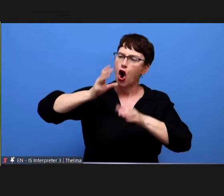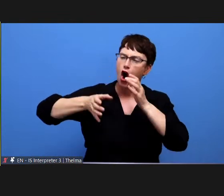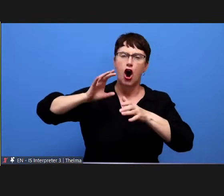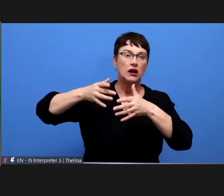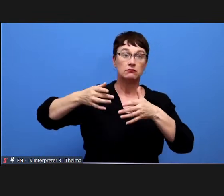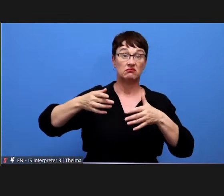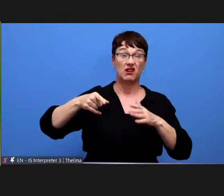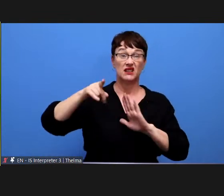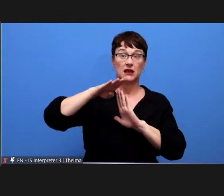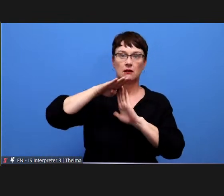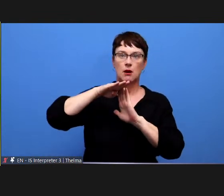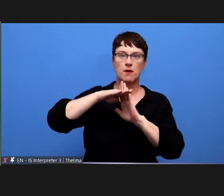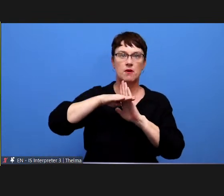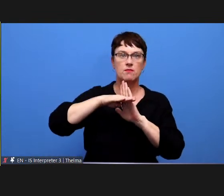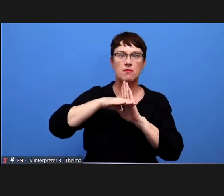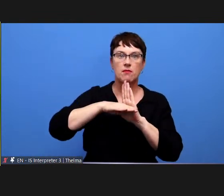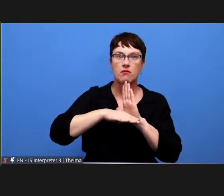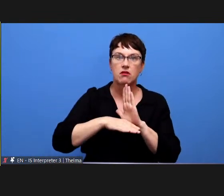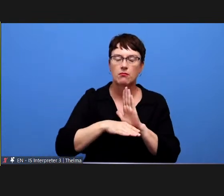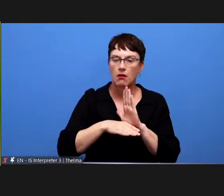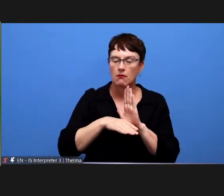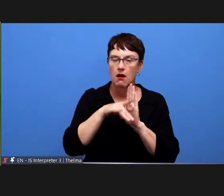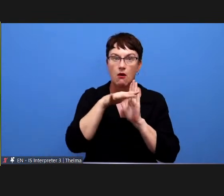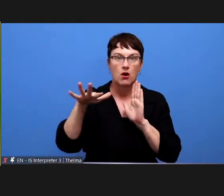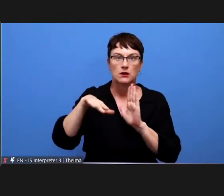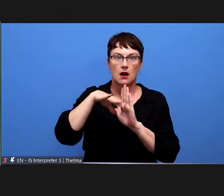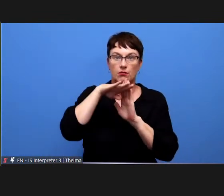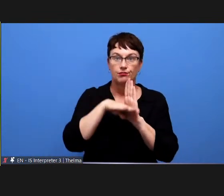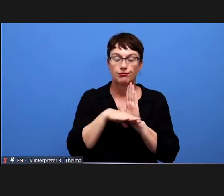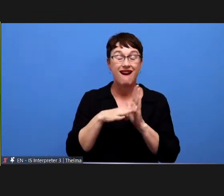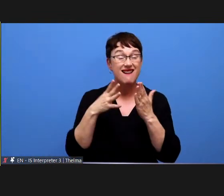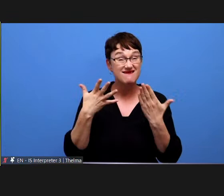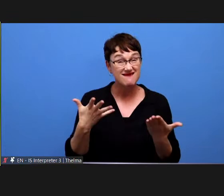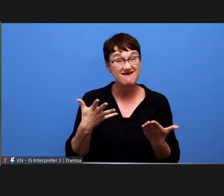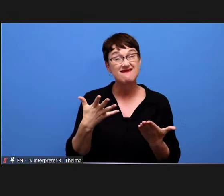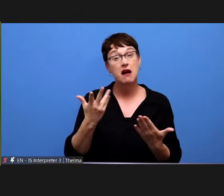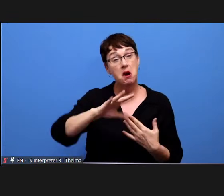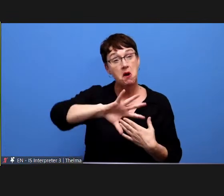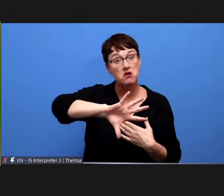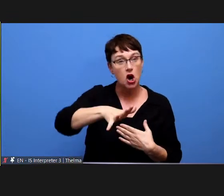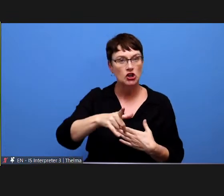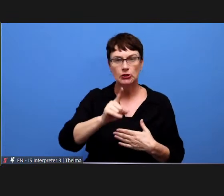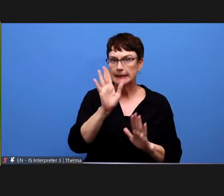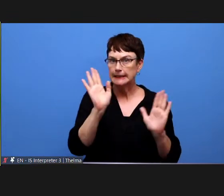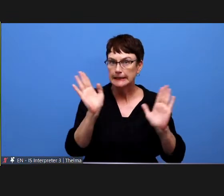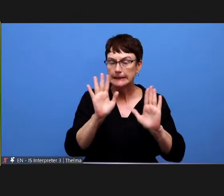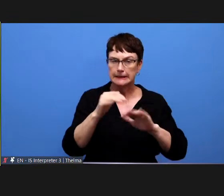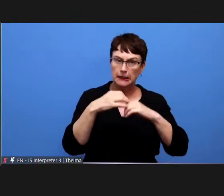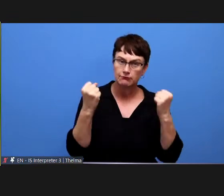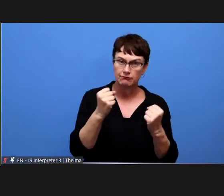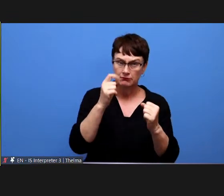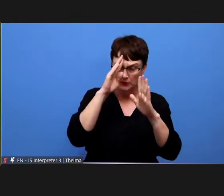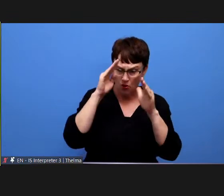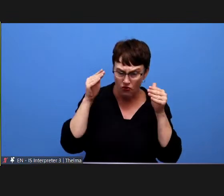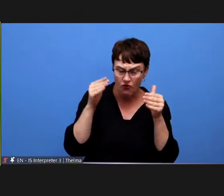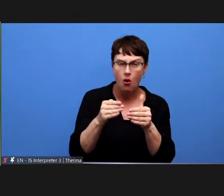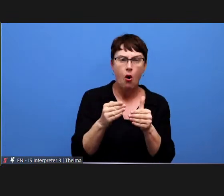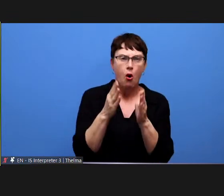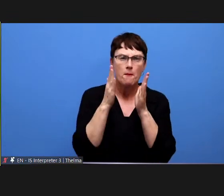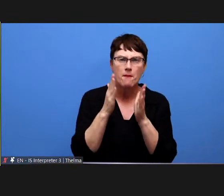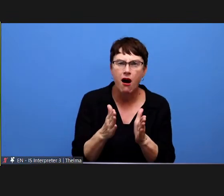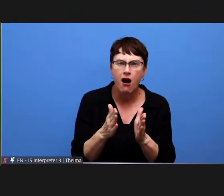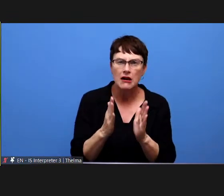I'm increasing my efficiency of how I'm using water, and the second one that it's telling you that my level of stress is